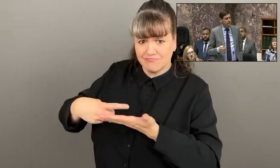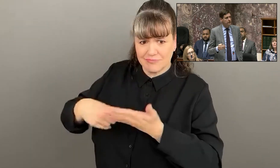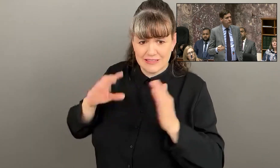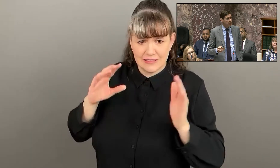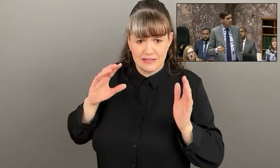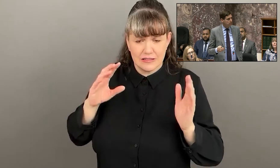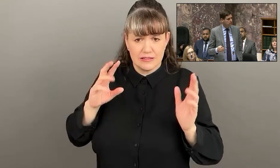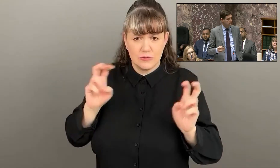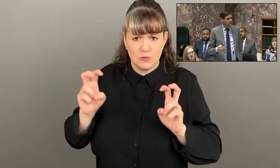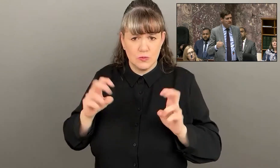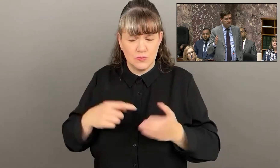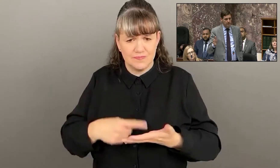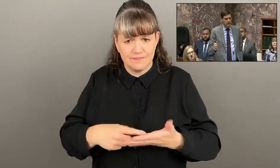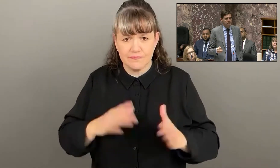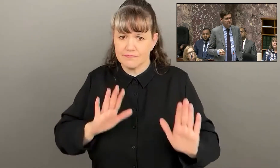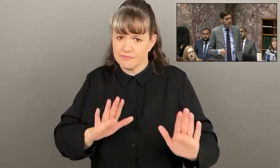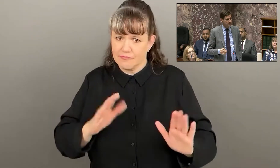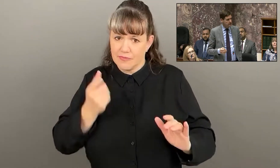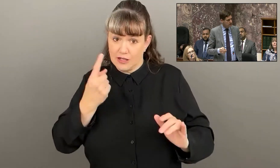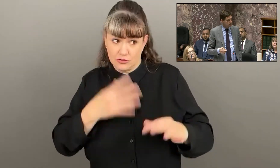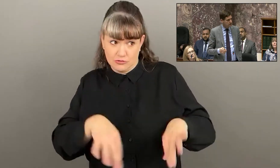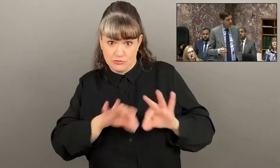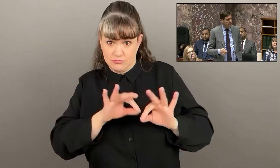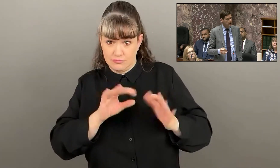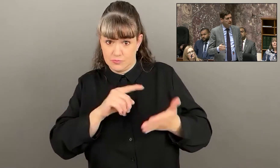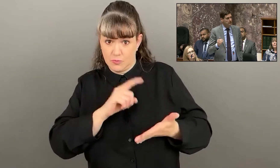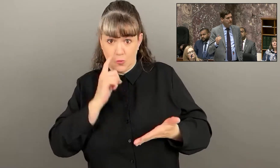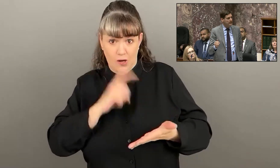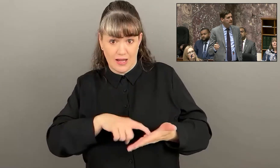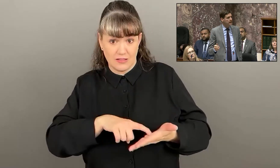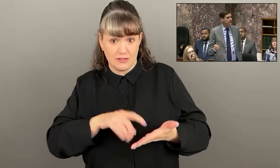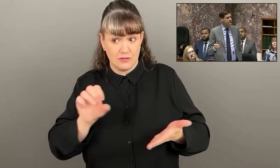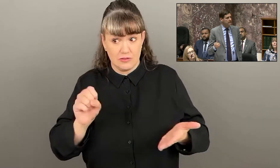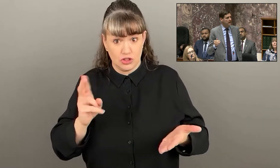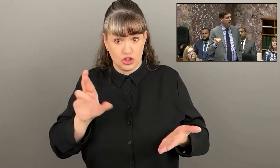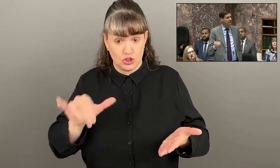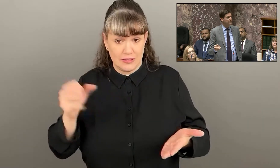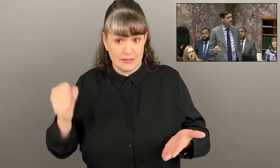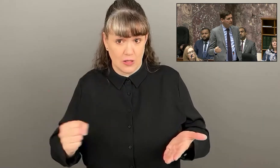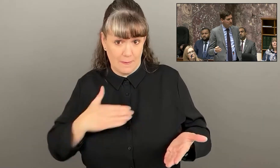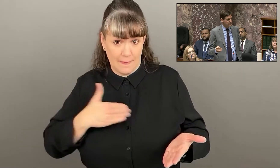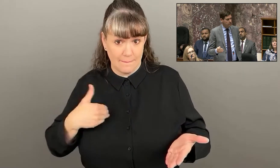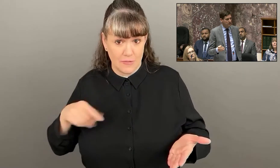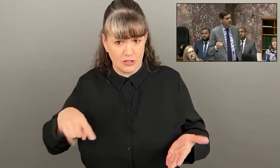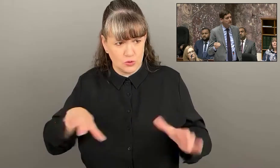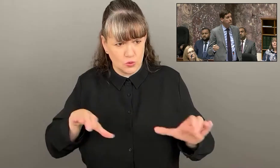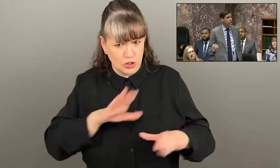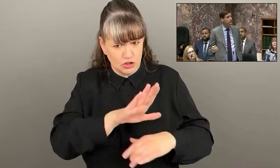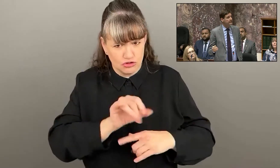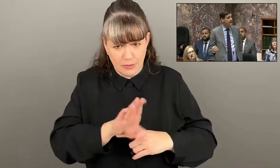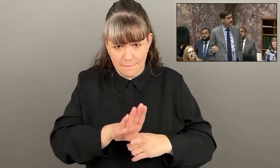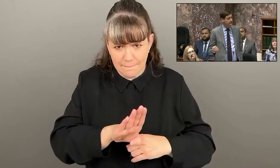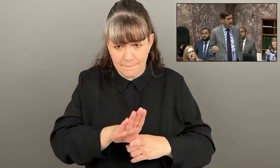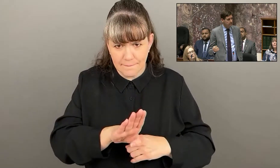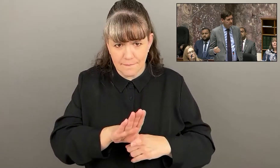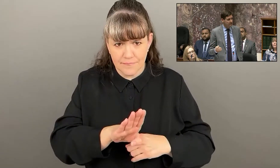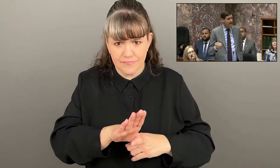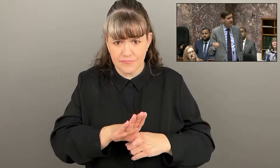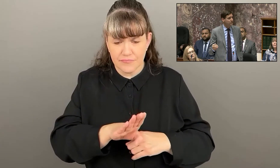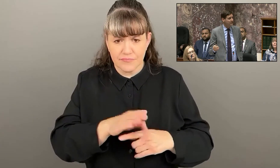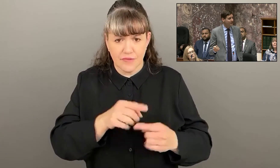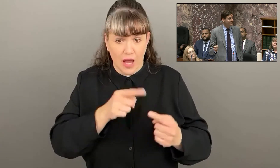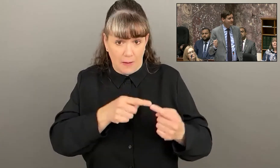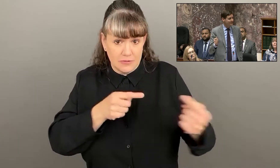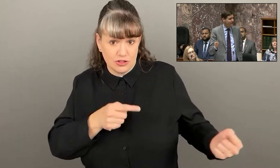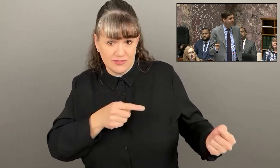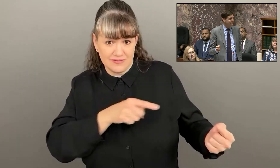South was doing her job. Spent some time in the opposition benches, recognize effective opposition work. This was certainly a case of that. If I had